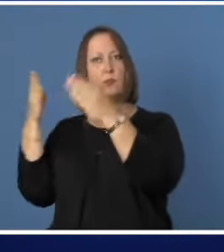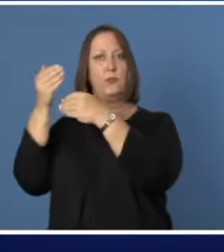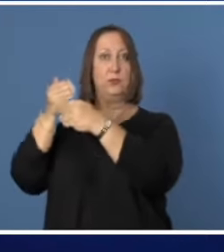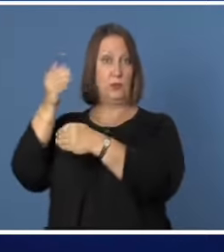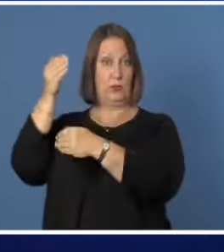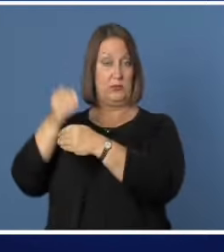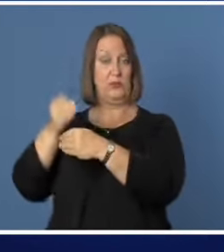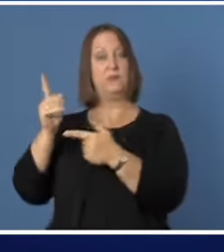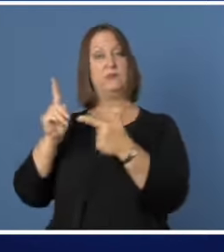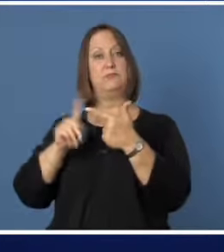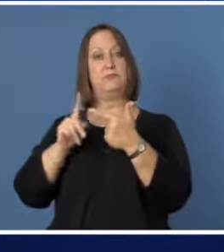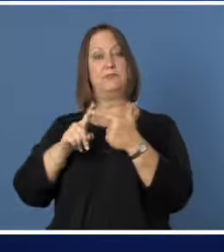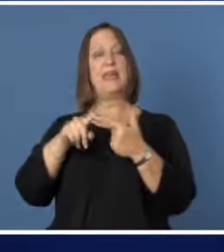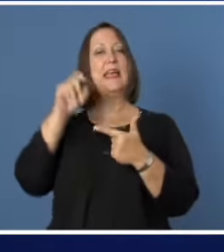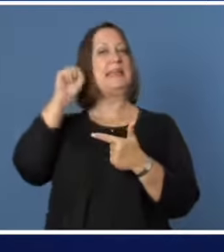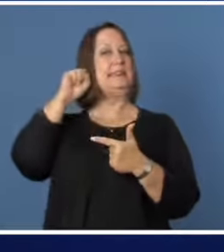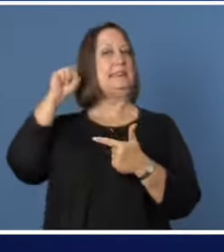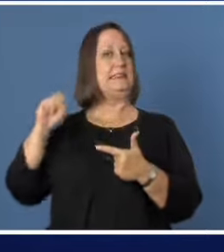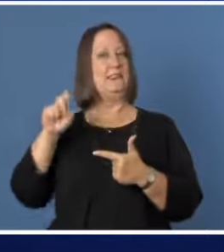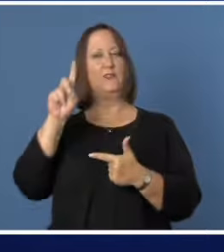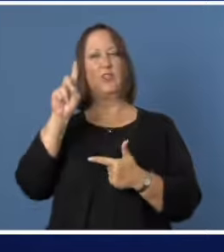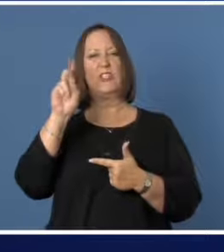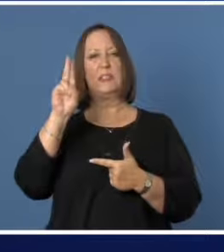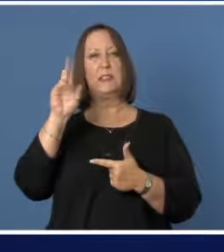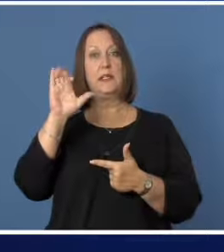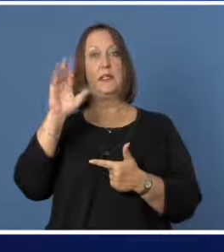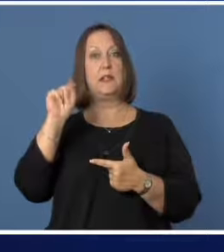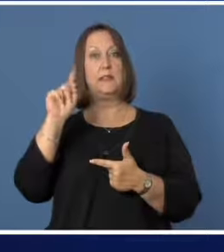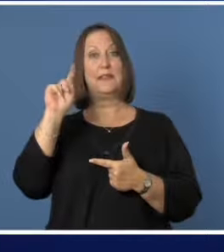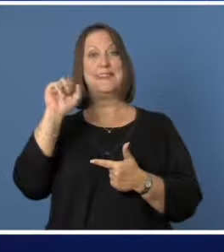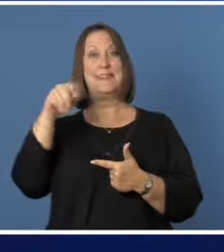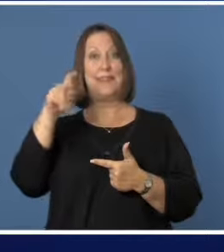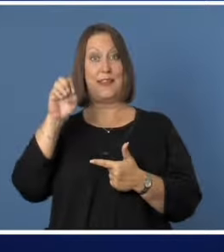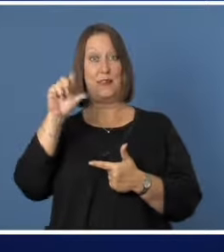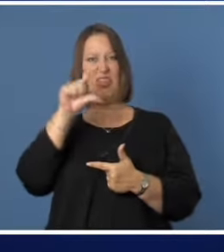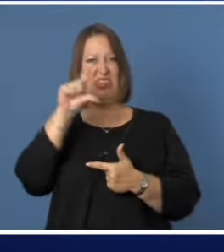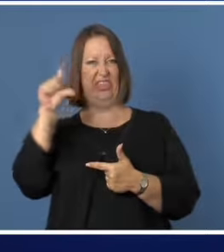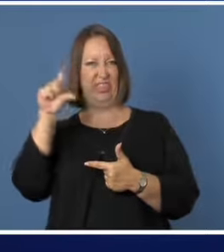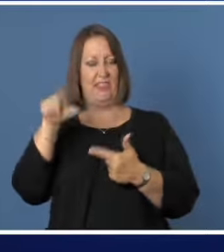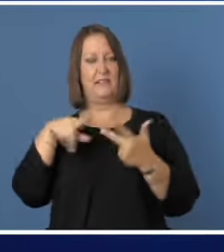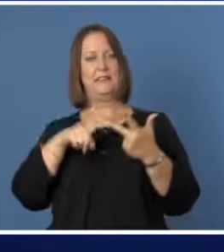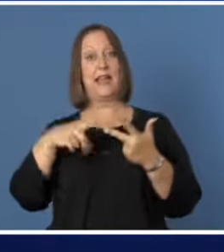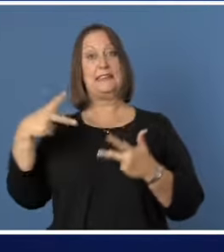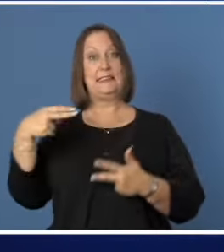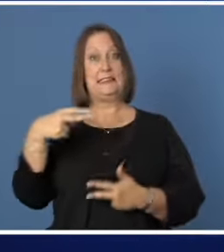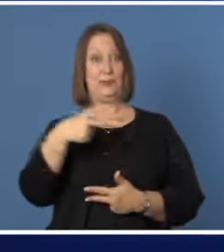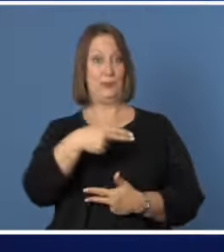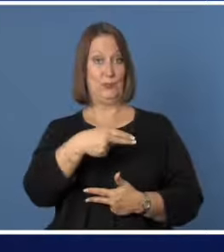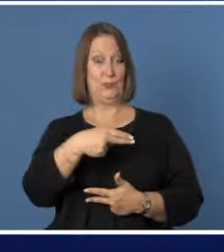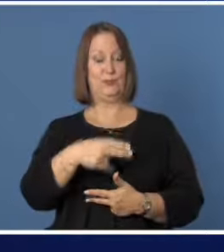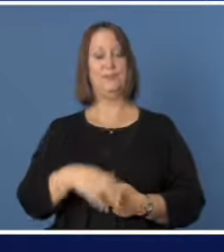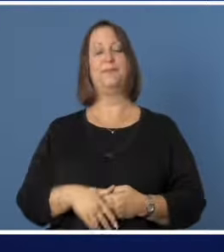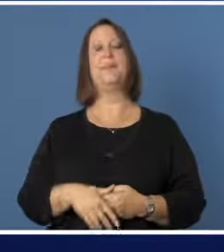for doors, windows, and vents in the room in which you will shelter in place.